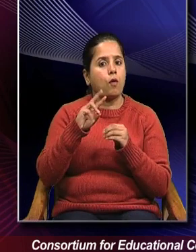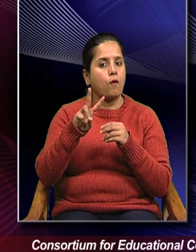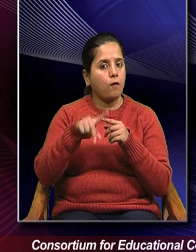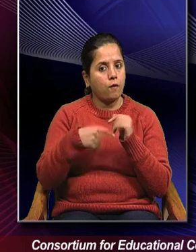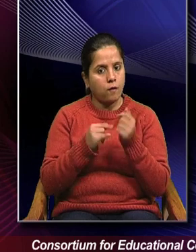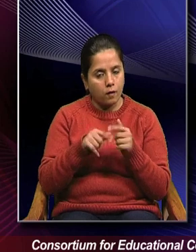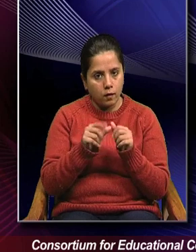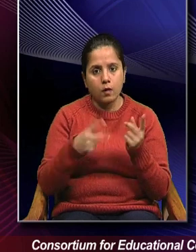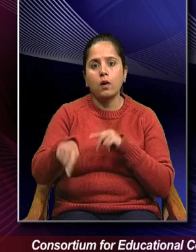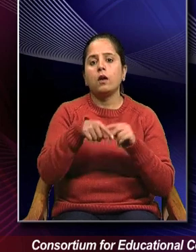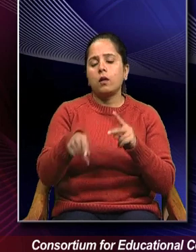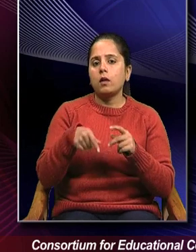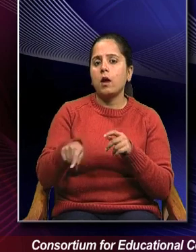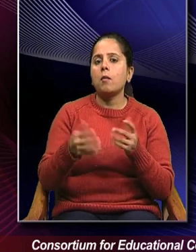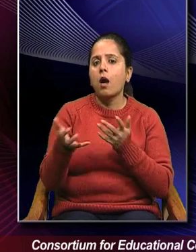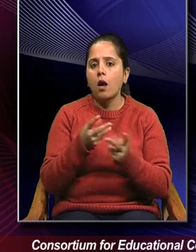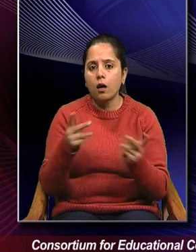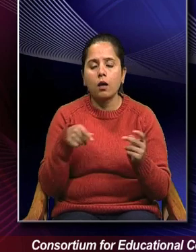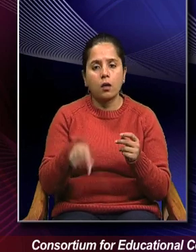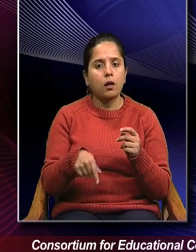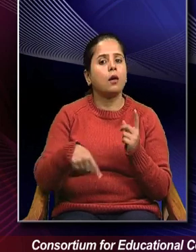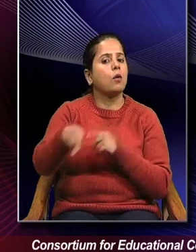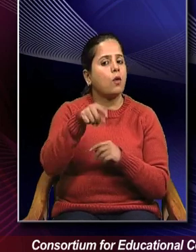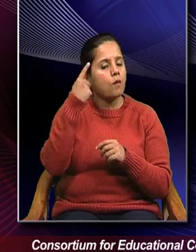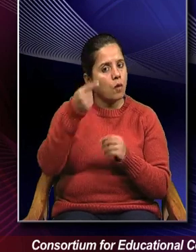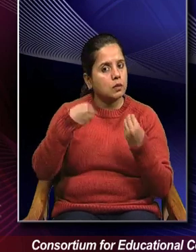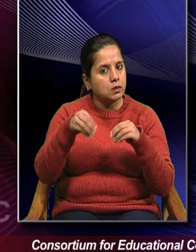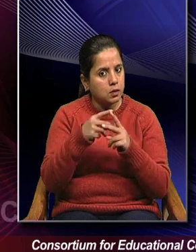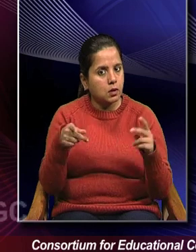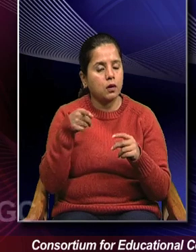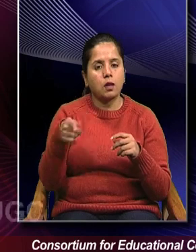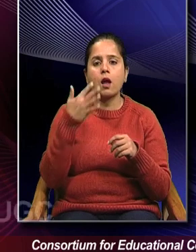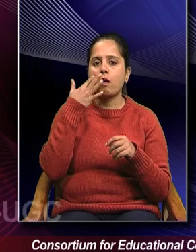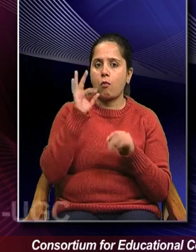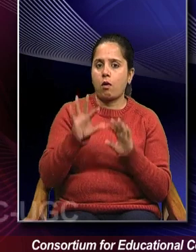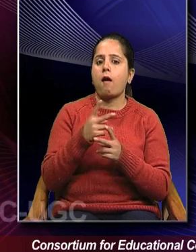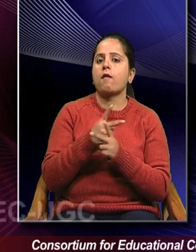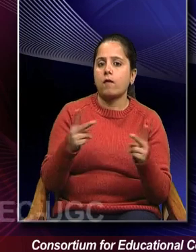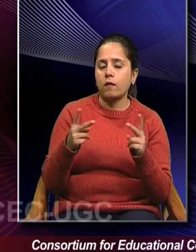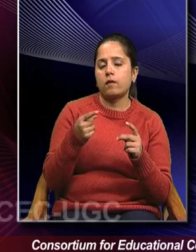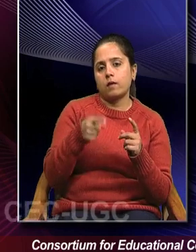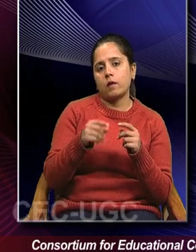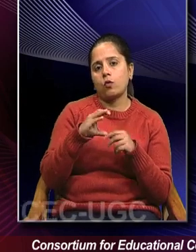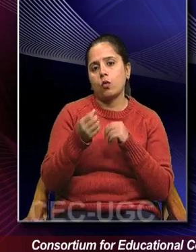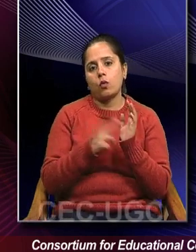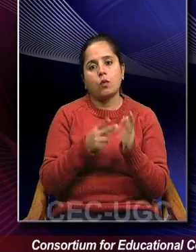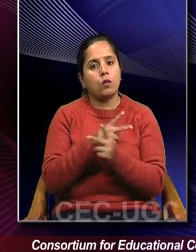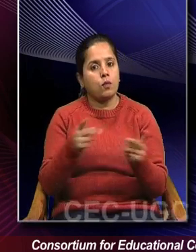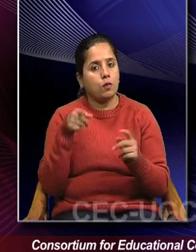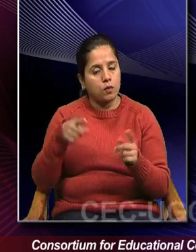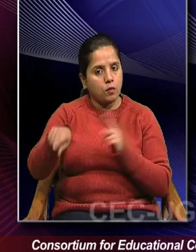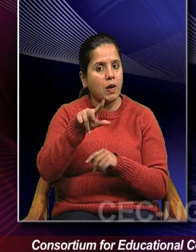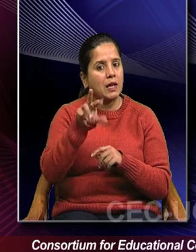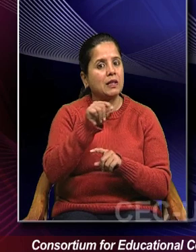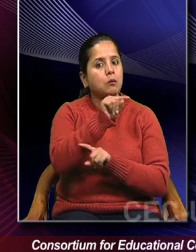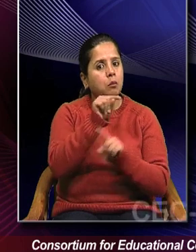products and the overseas markets outlets for the capital, they were crucial as well. And the cotton industry, it exported 80%